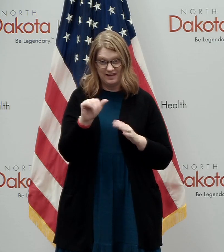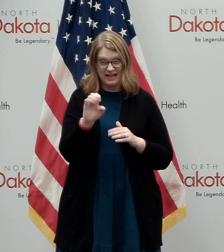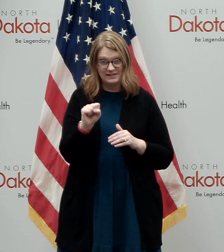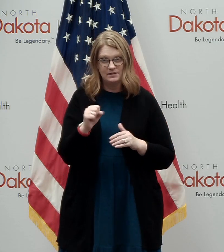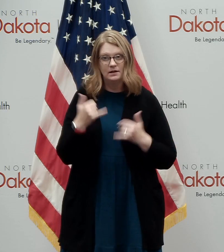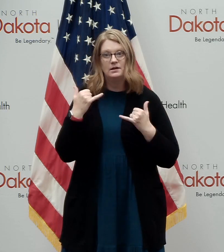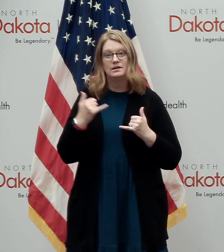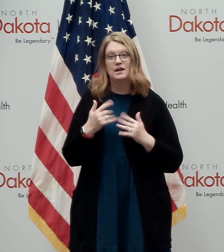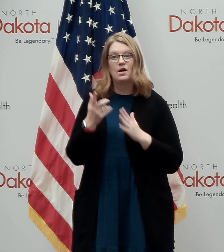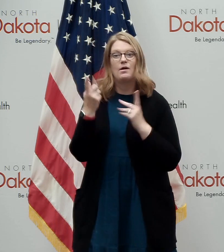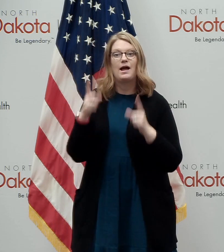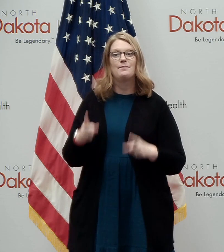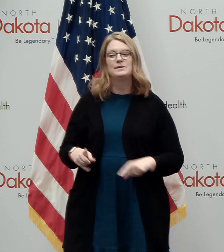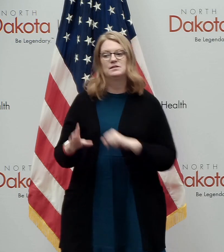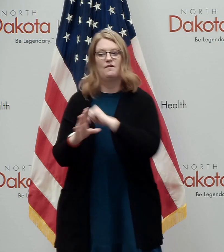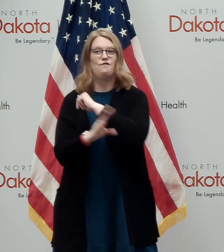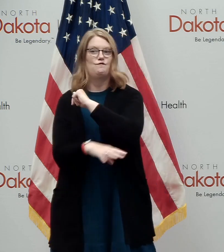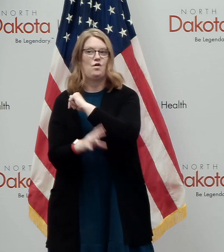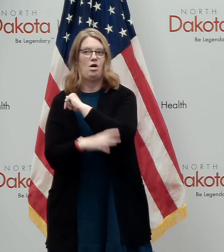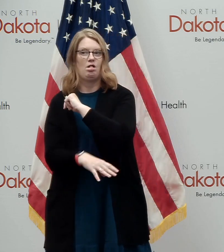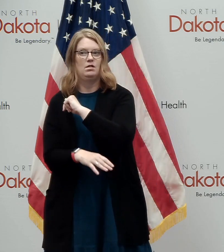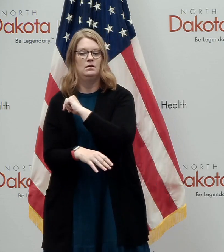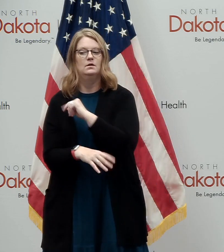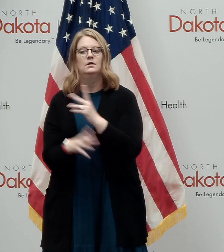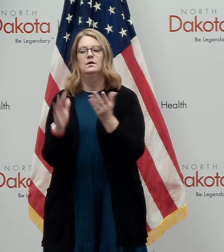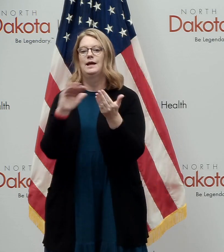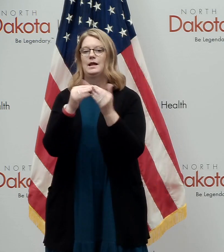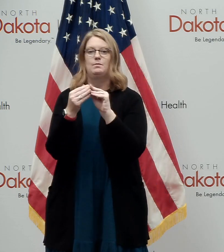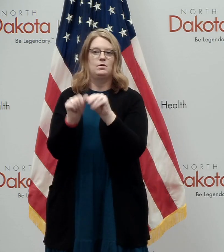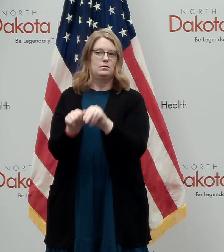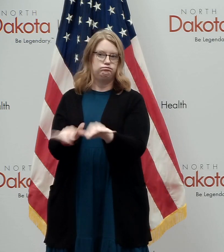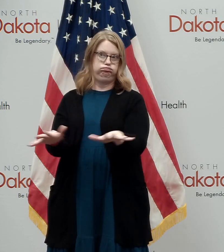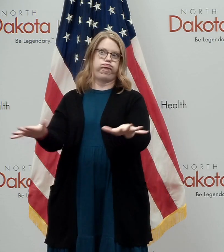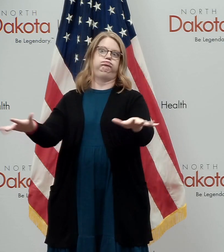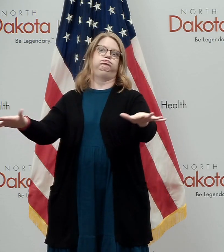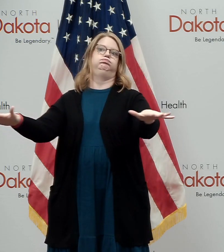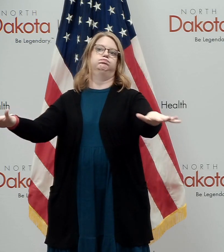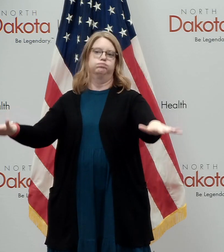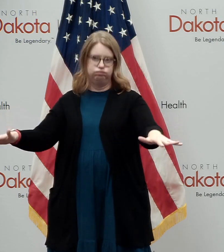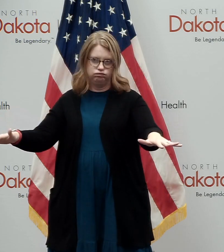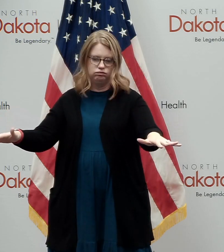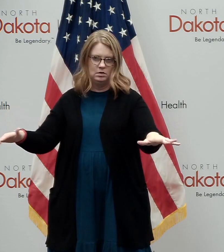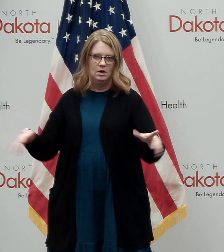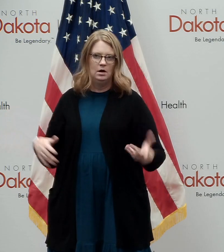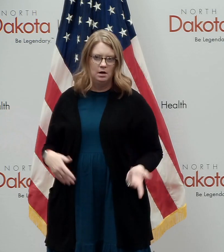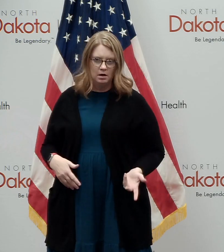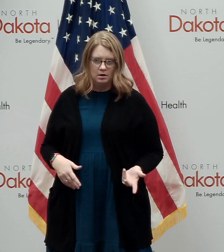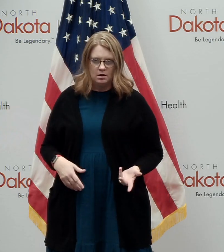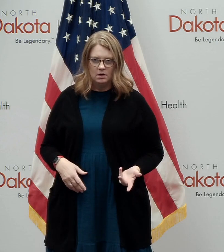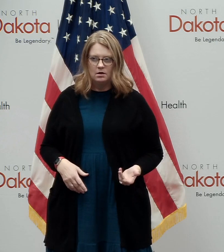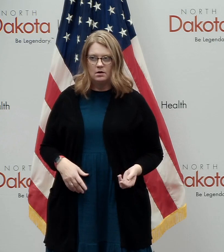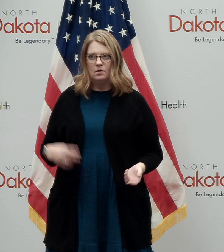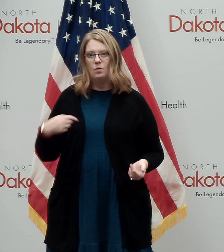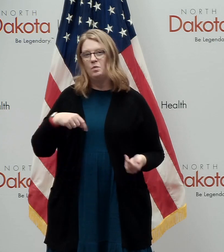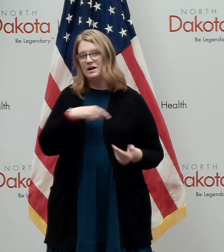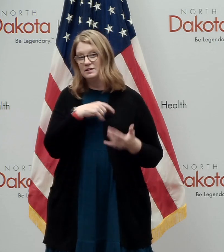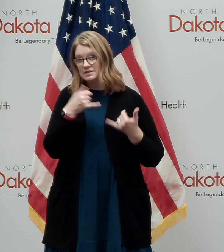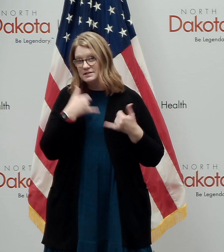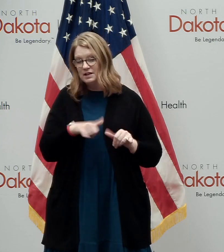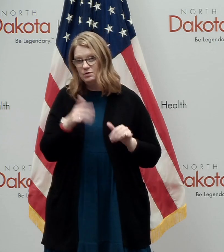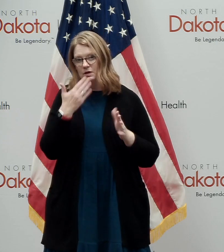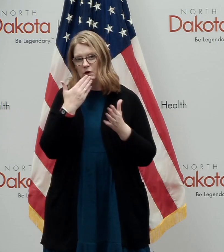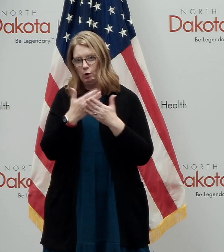this fall, where we have community spread occurs, the belief is that we're still, I think, doing a good job